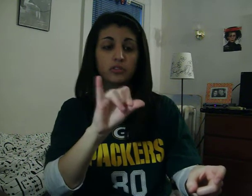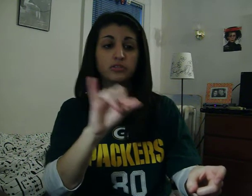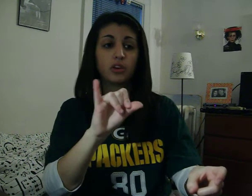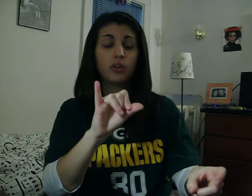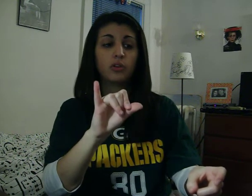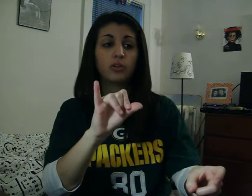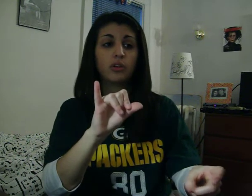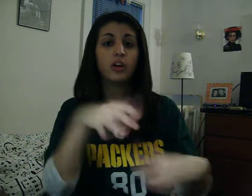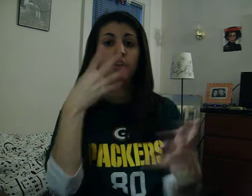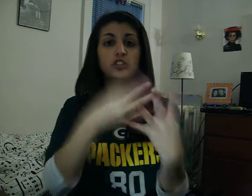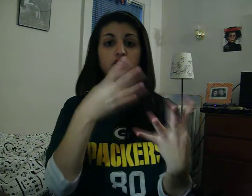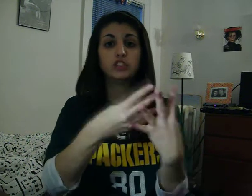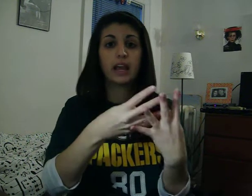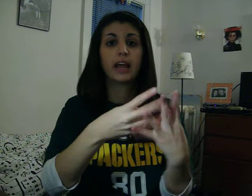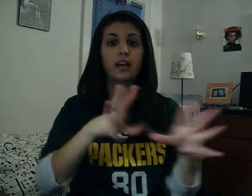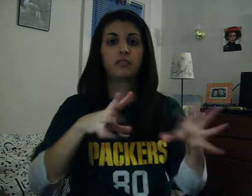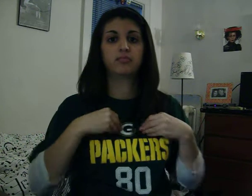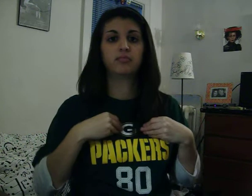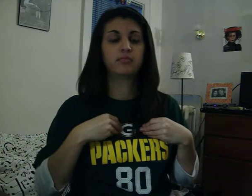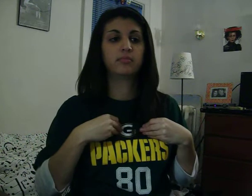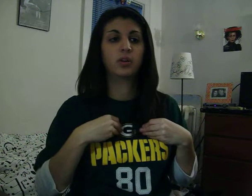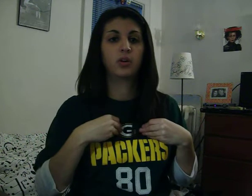He will remain in custody of the Department of Corrections